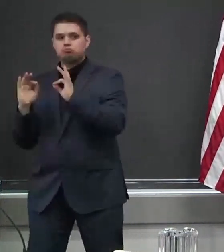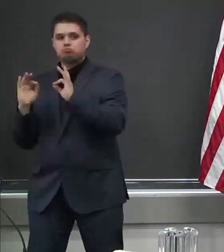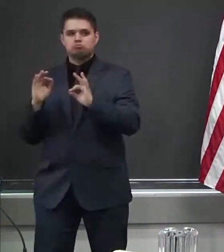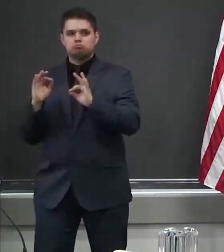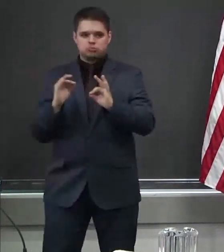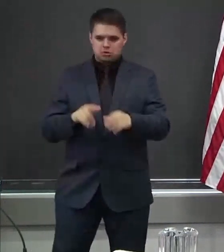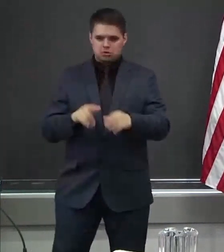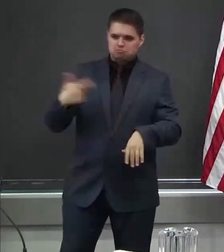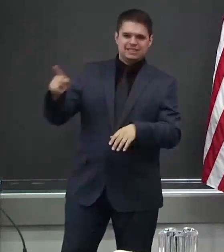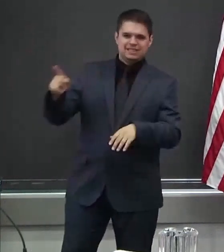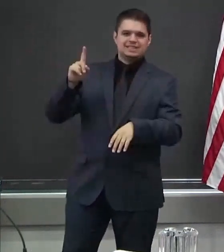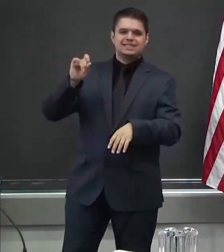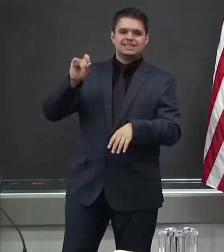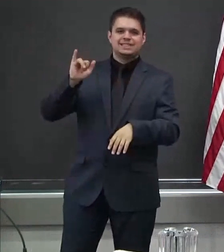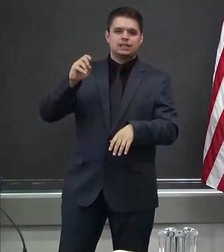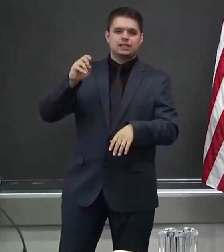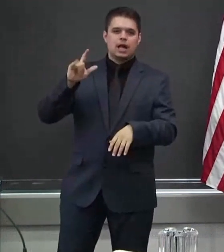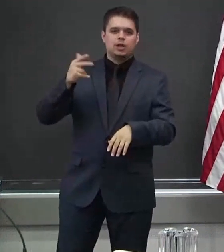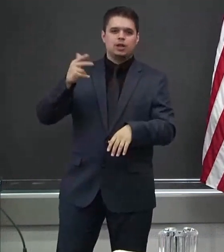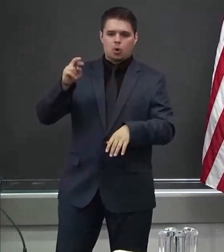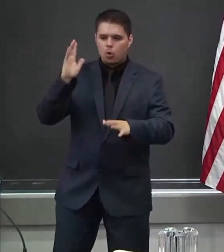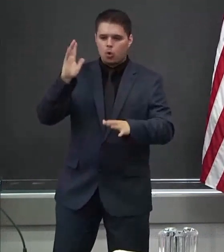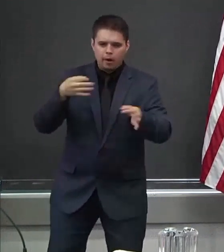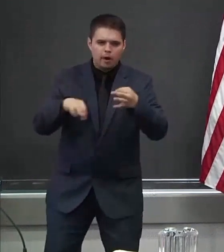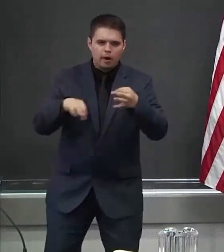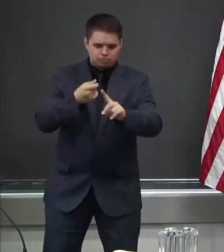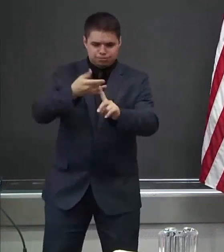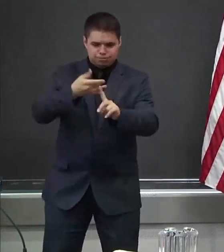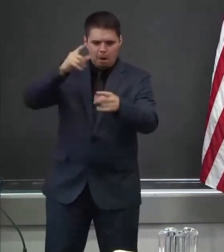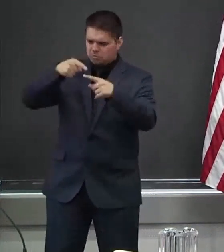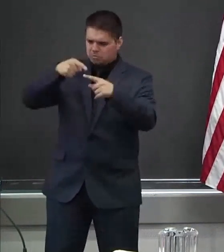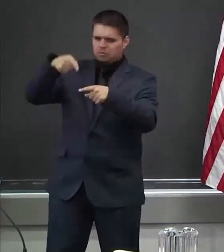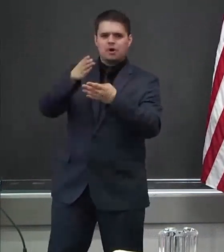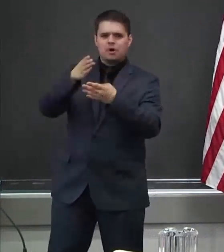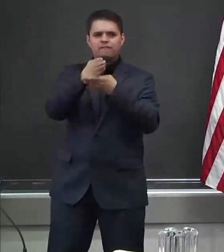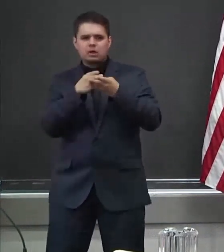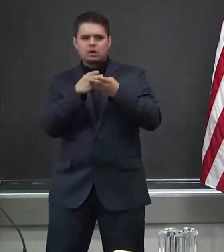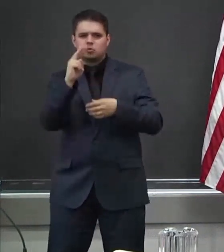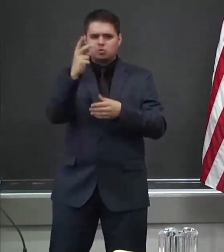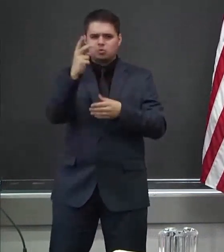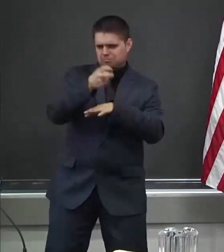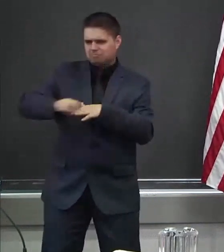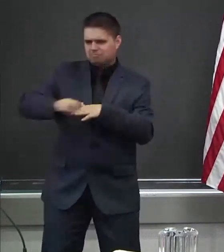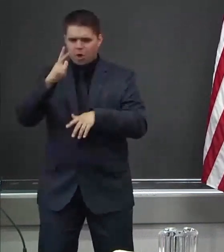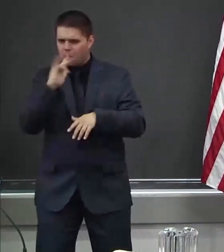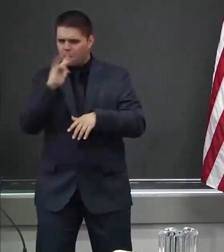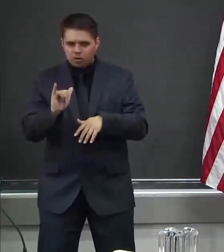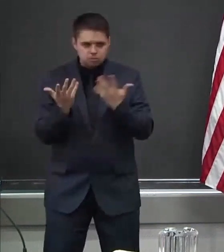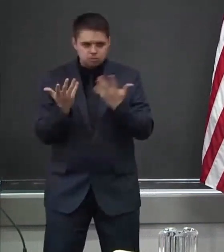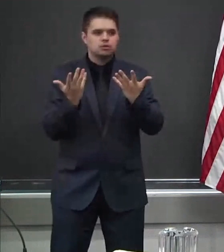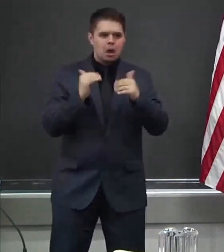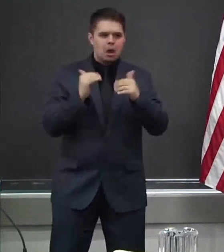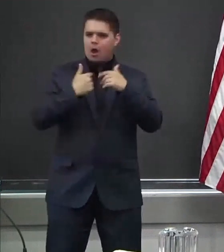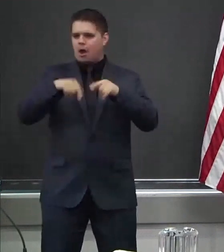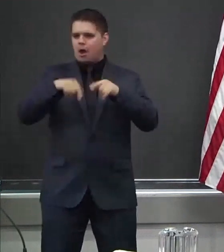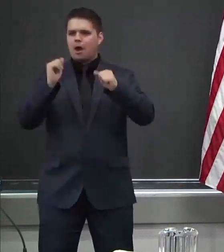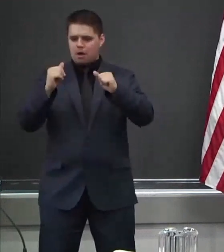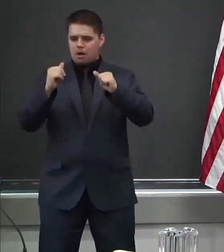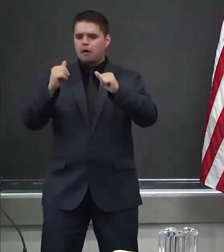the specific criteria we will be using to evaluate when each county may enter phase